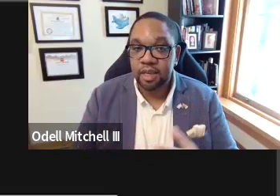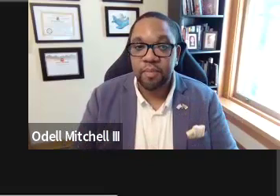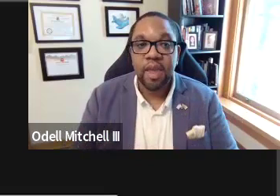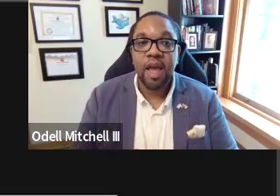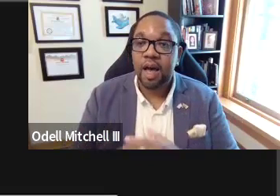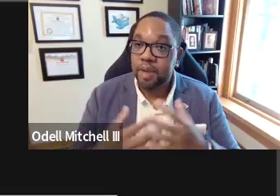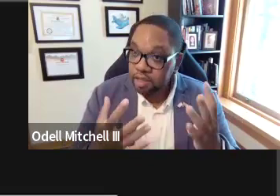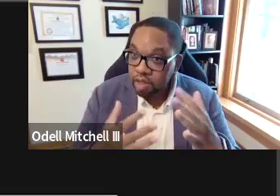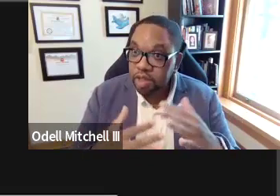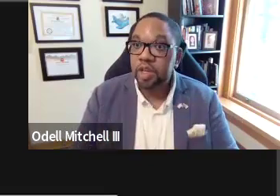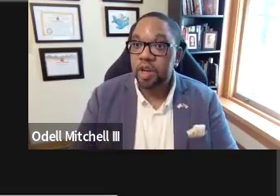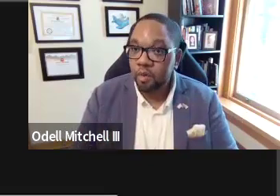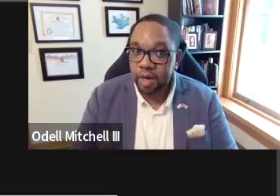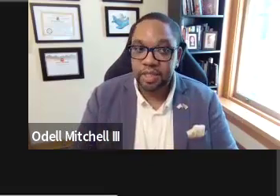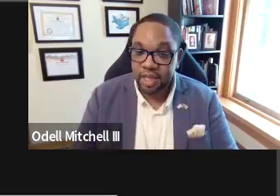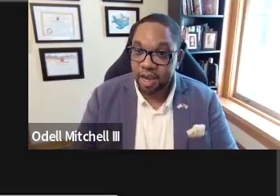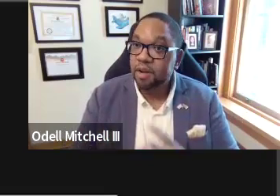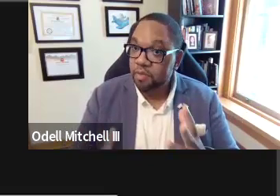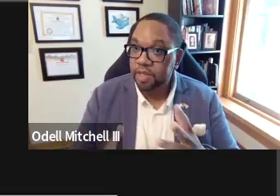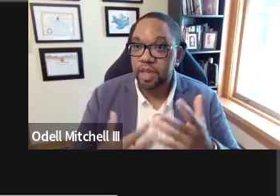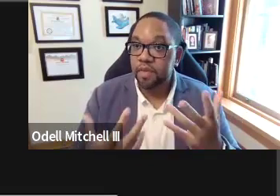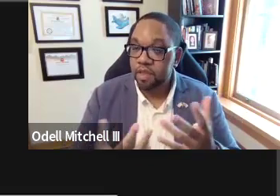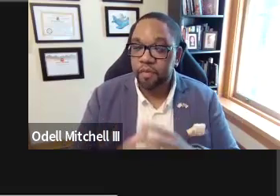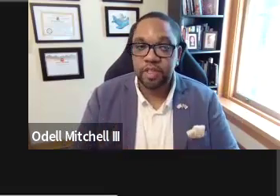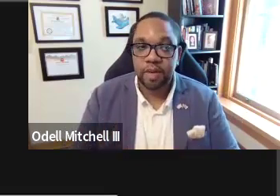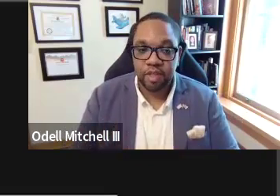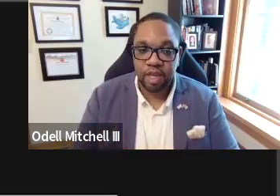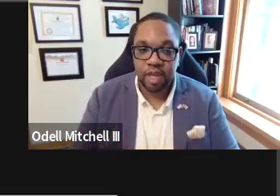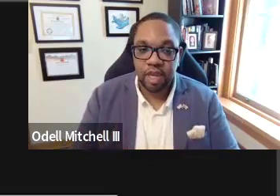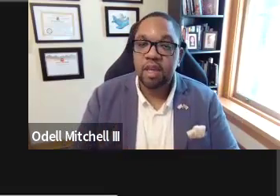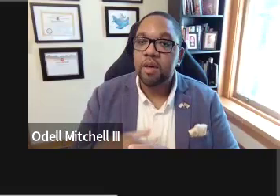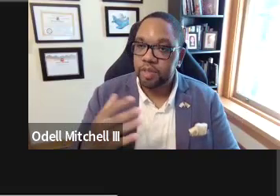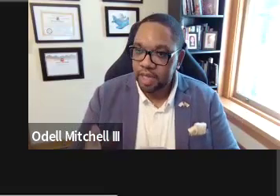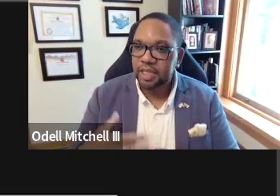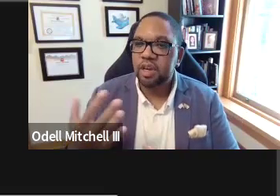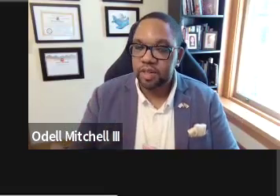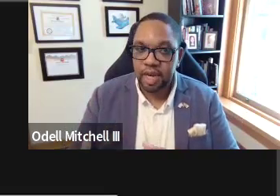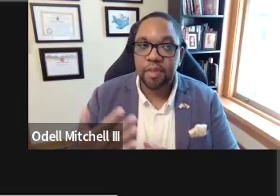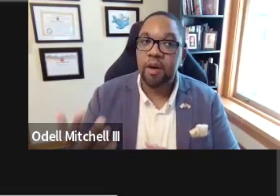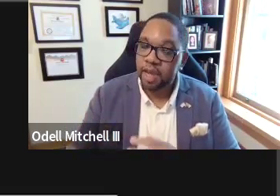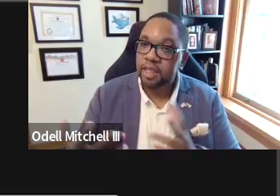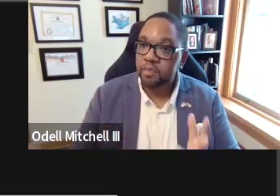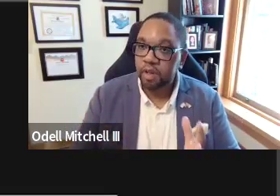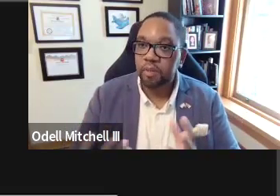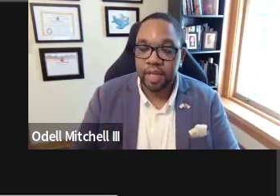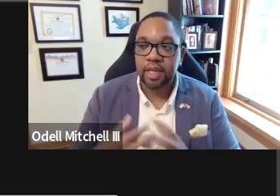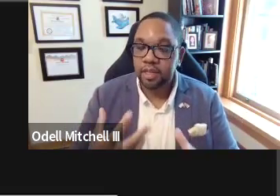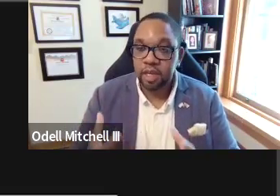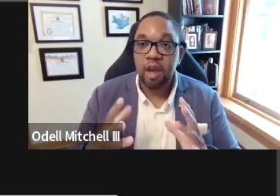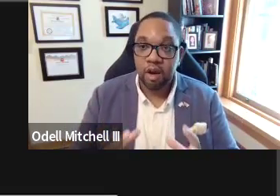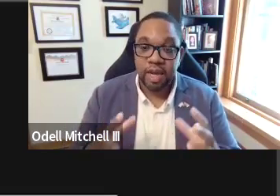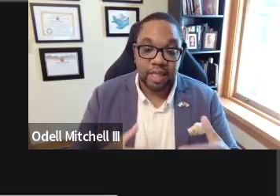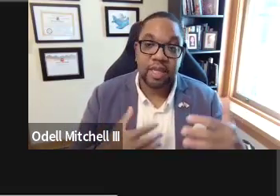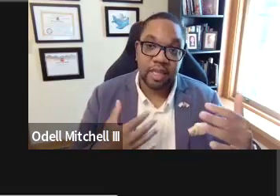to see them. And it's good to know what is in there, especially if it's the first time you're seeing it. But you tend to see over time that, okay, these boilerplate